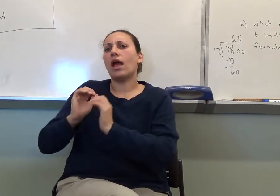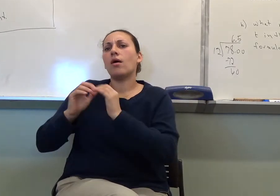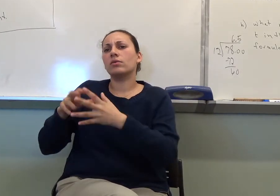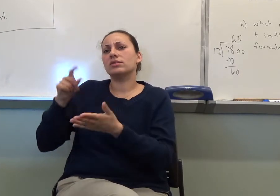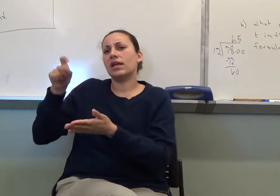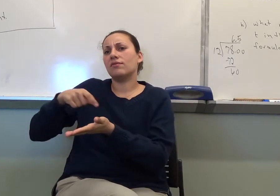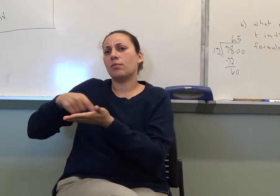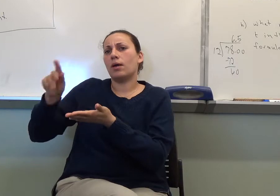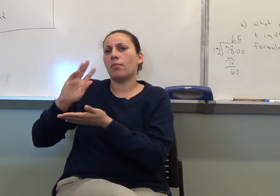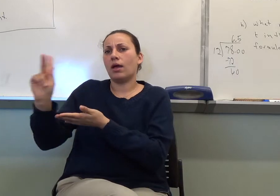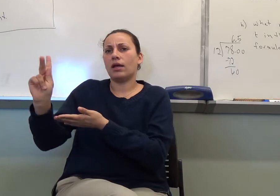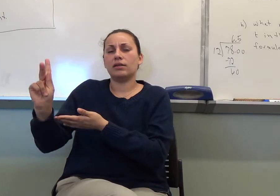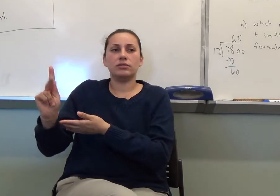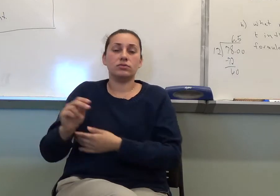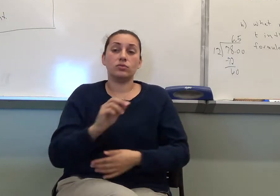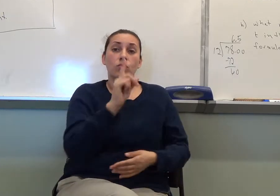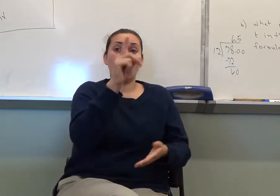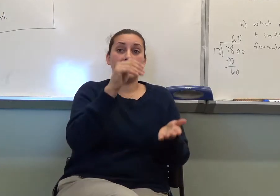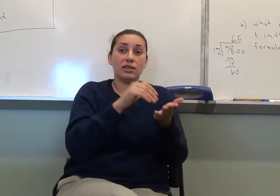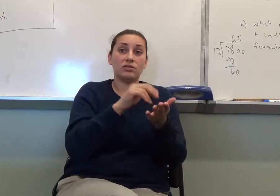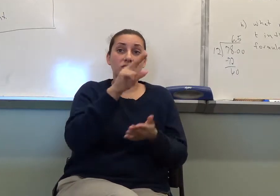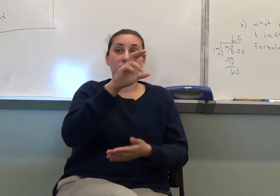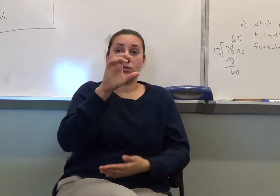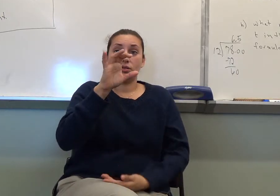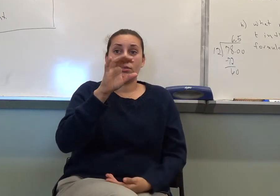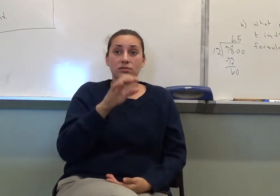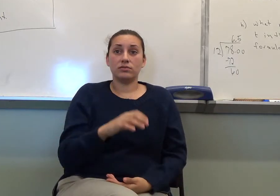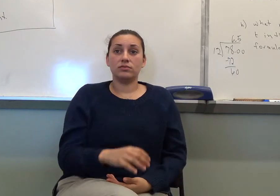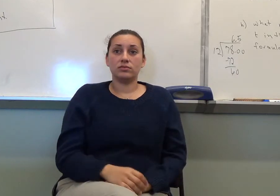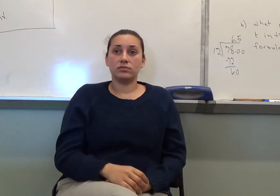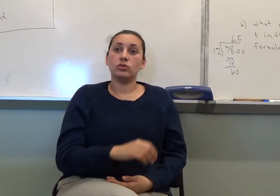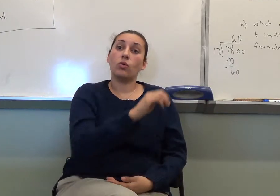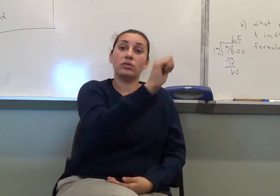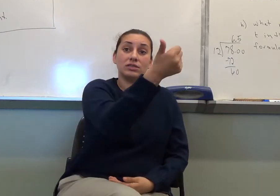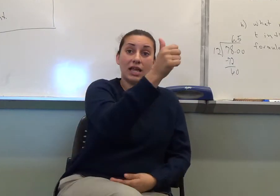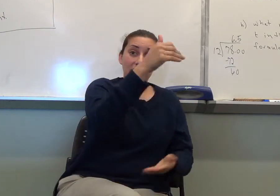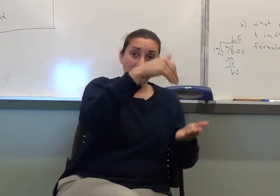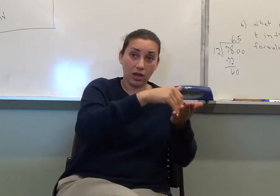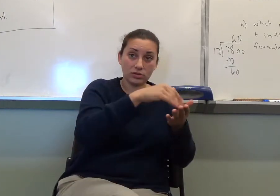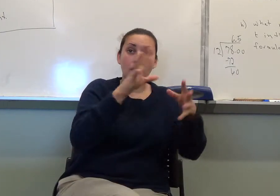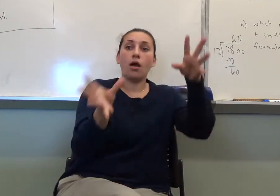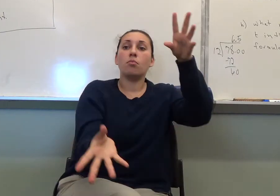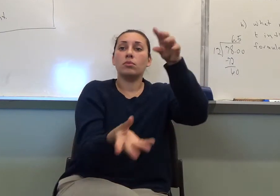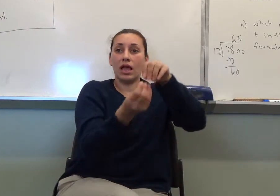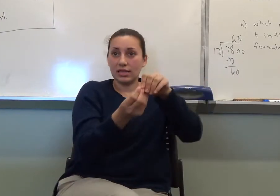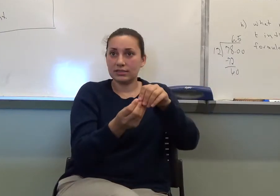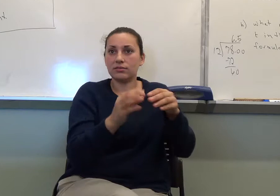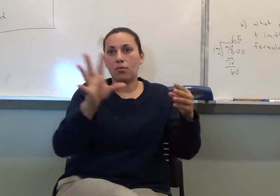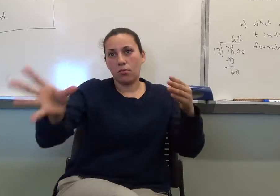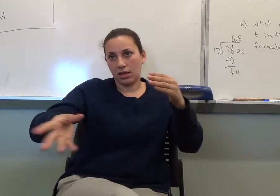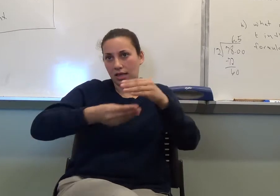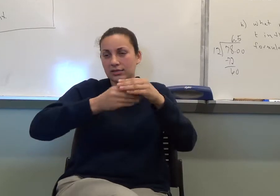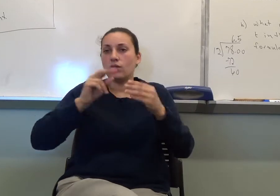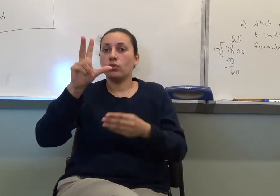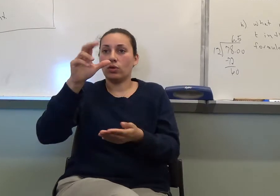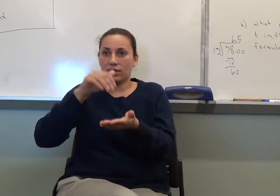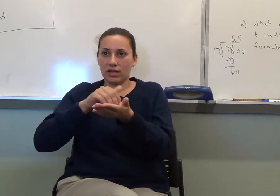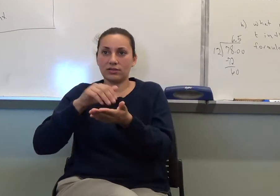1,300, 850. Right, because the total amount is equal to the principal. You have to pay